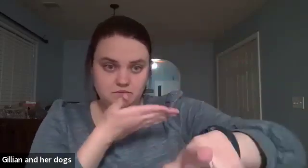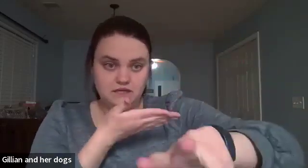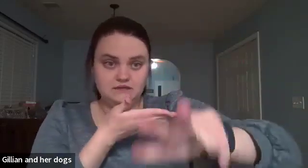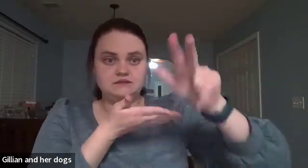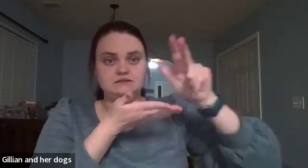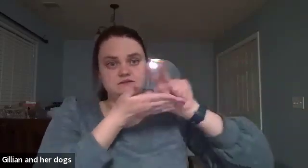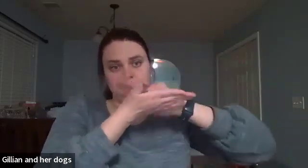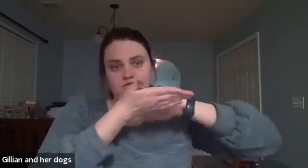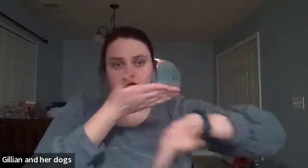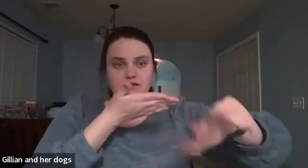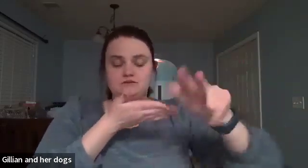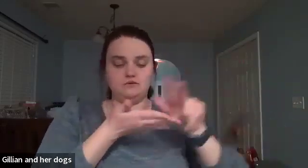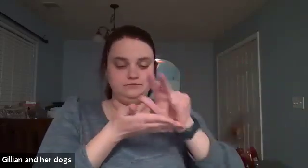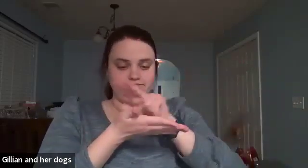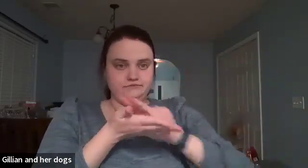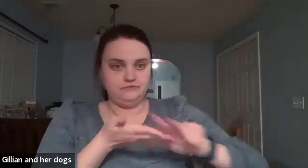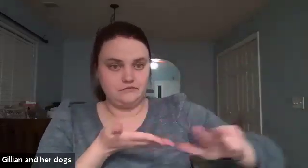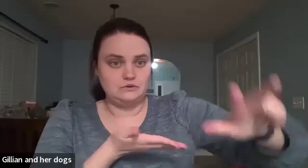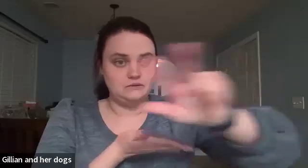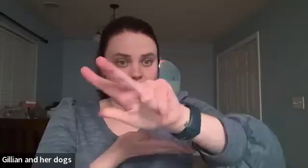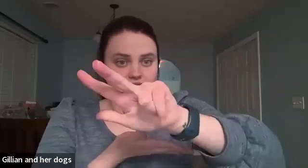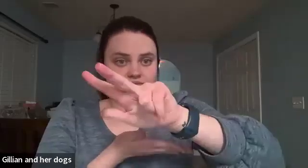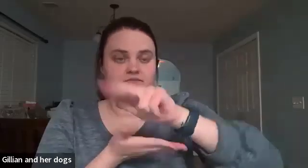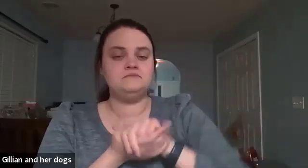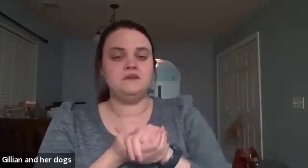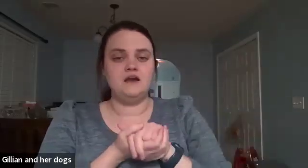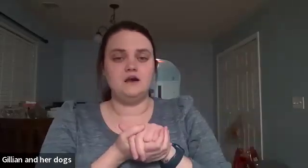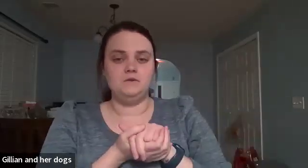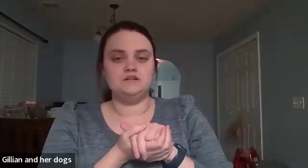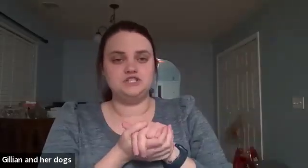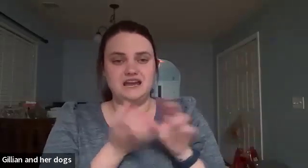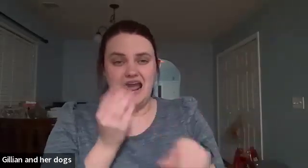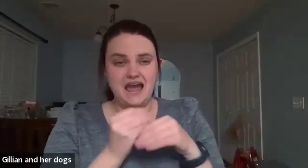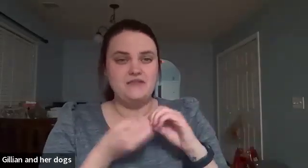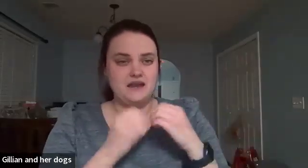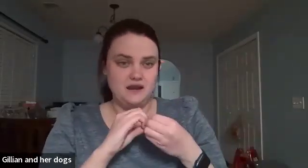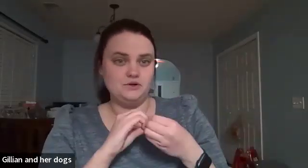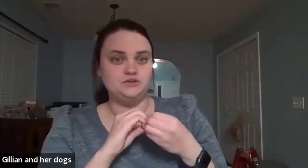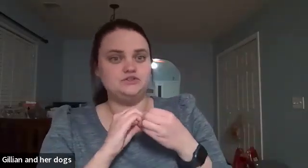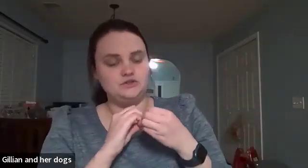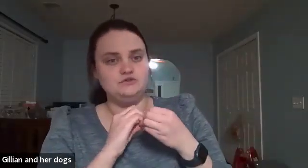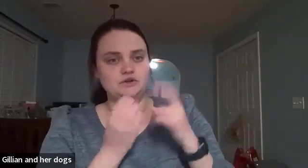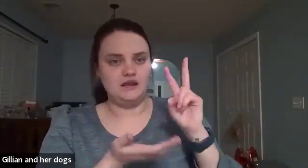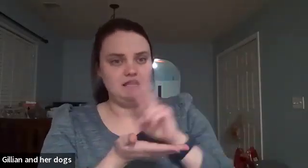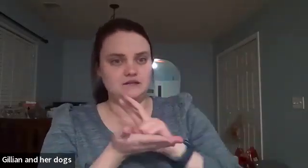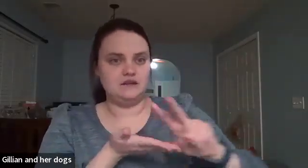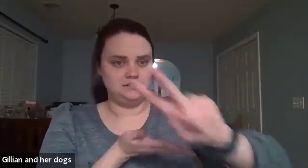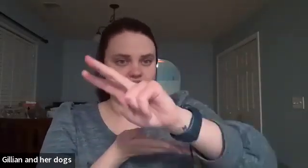3 weeks, 3 weeks, or 3 weeks. You can just kind of add that number to your hand as you